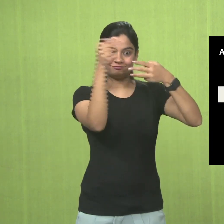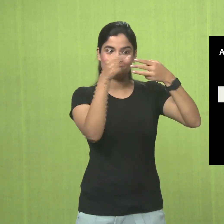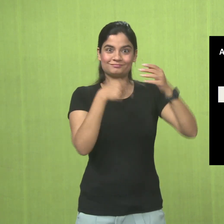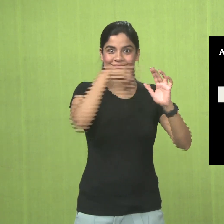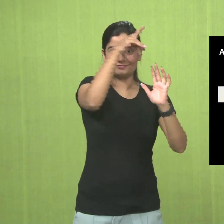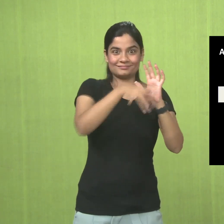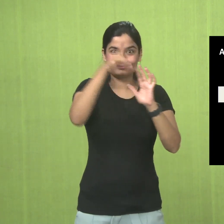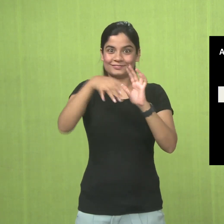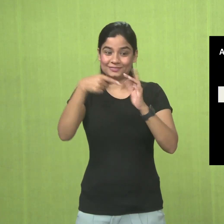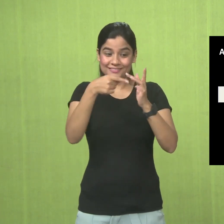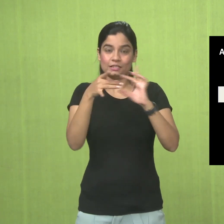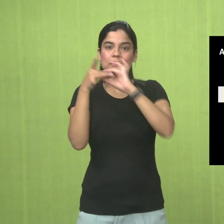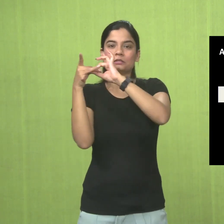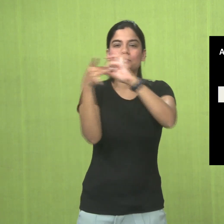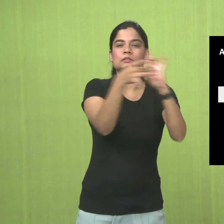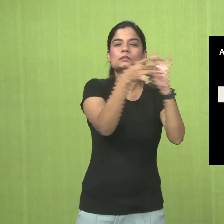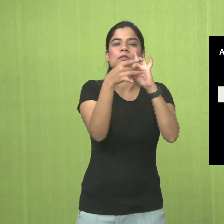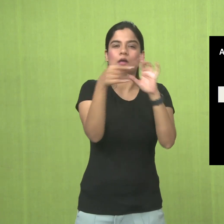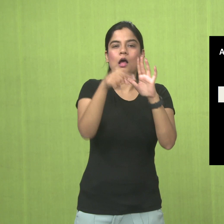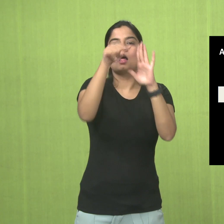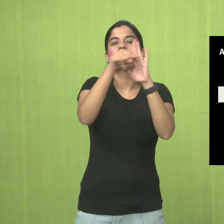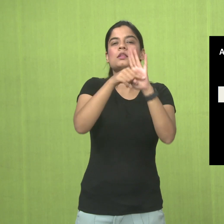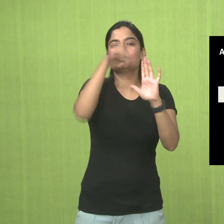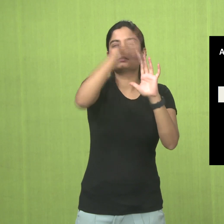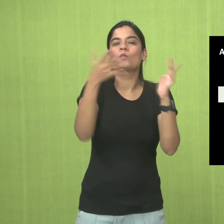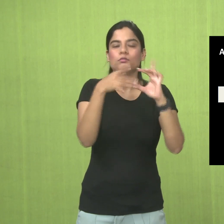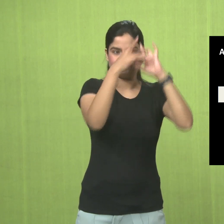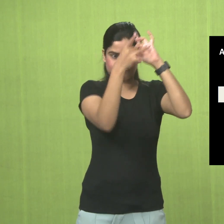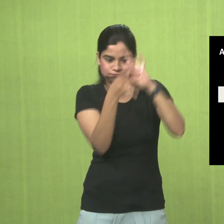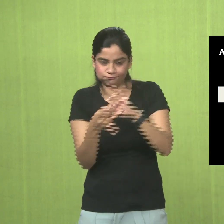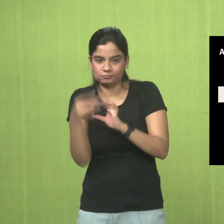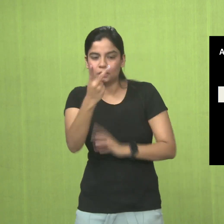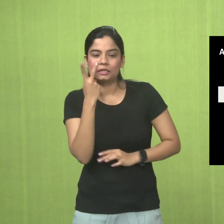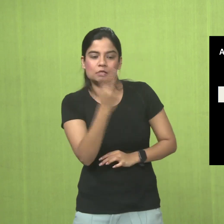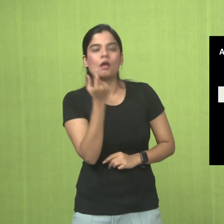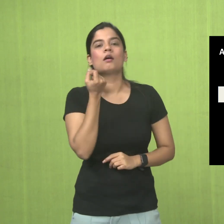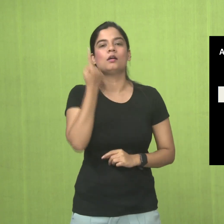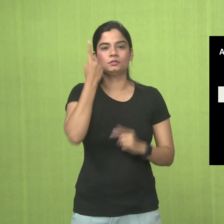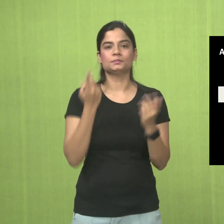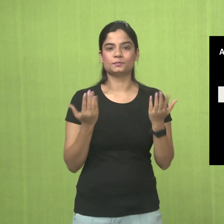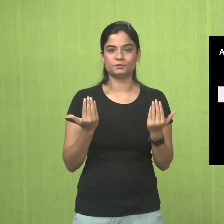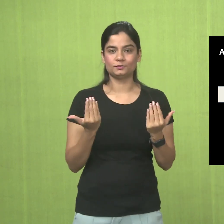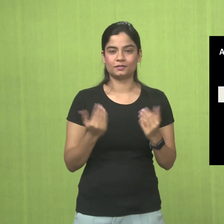All these things that I have explained to you are interrelated in the ethics. You should learn now.